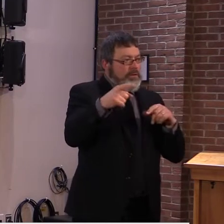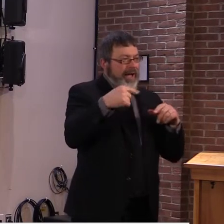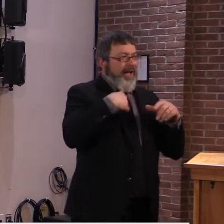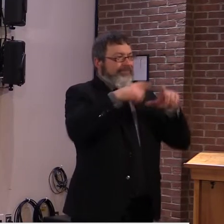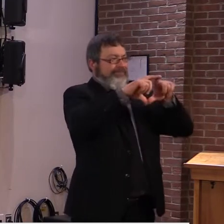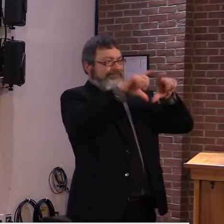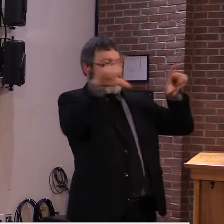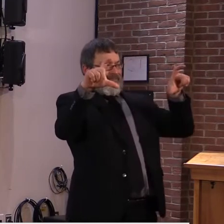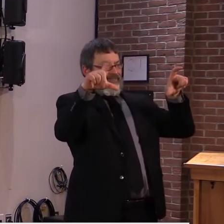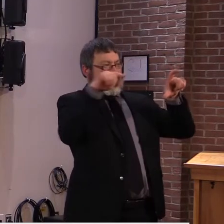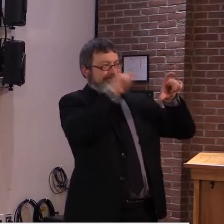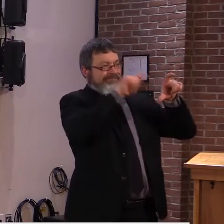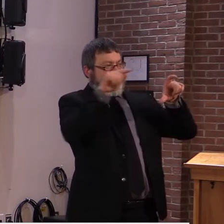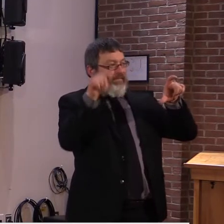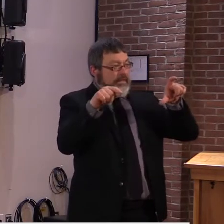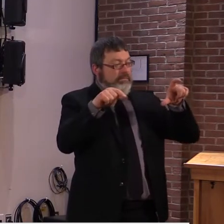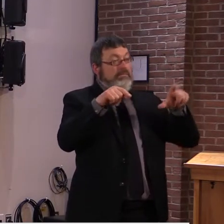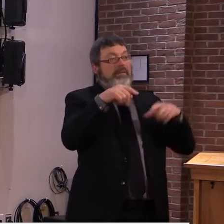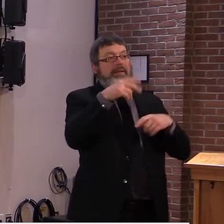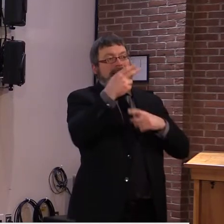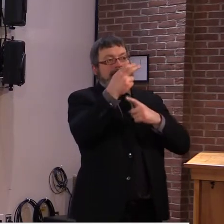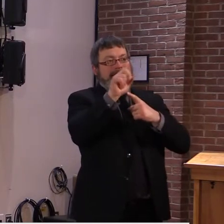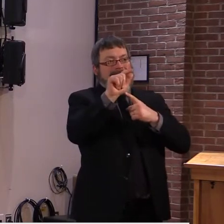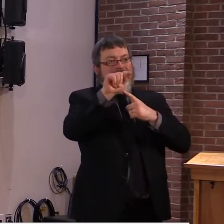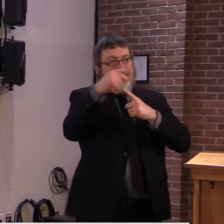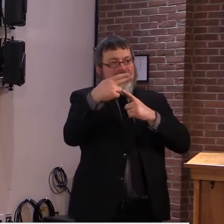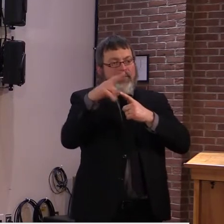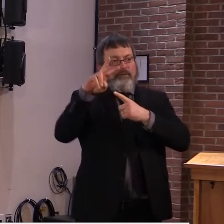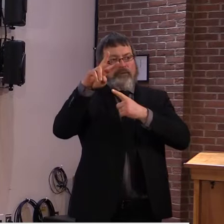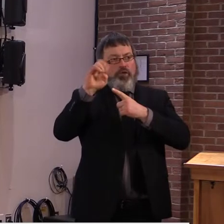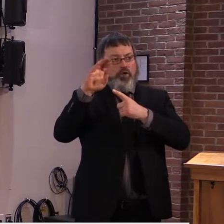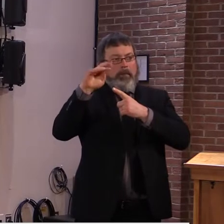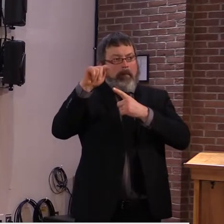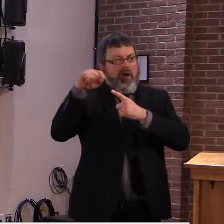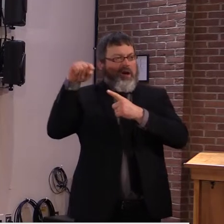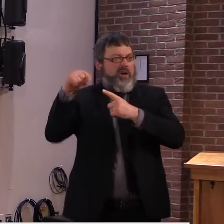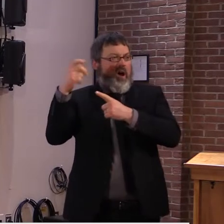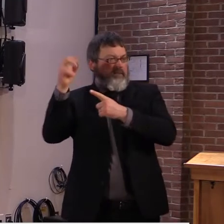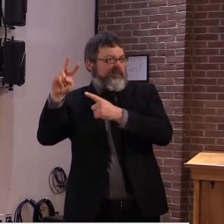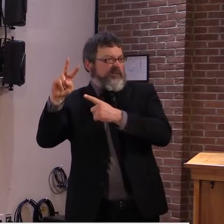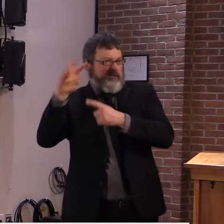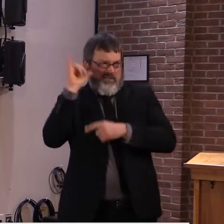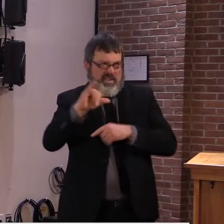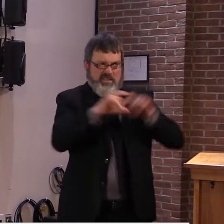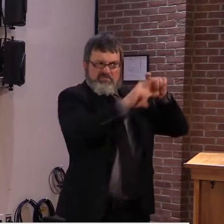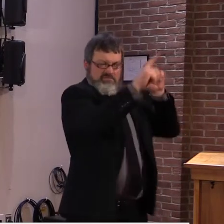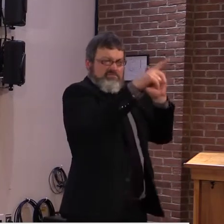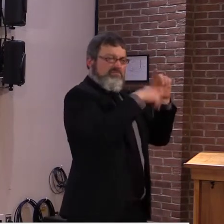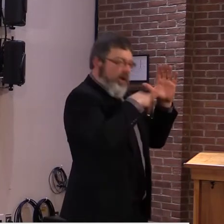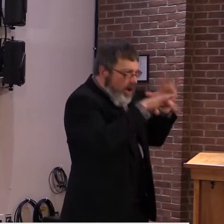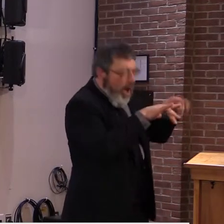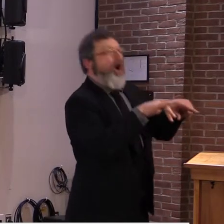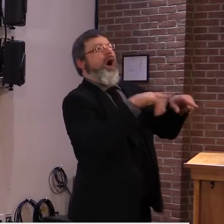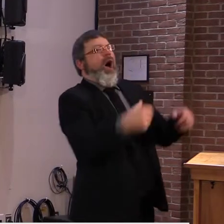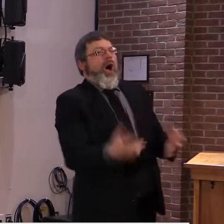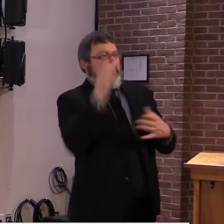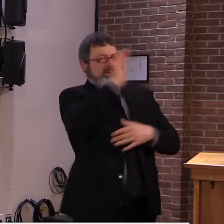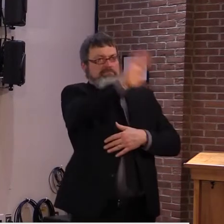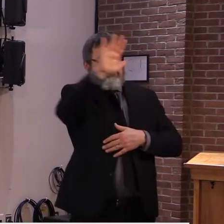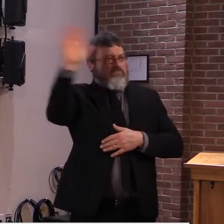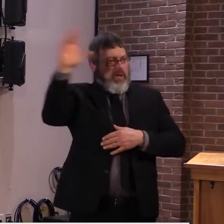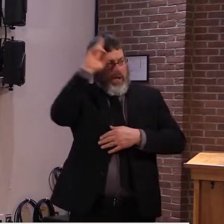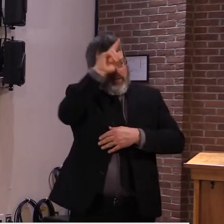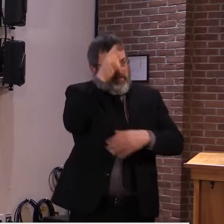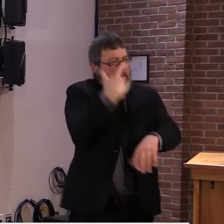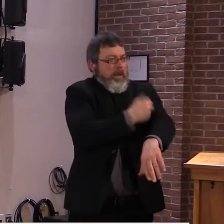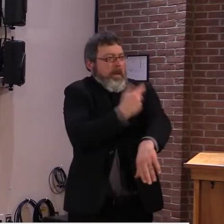administered. As the numbers grow, you'll be able to see vaccination rates by sex, age, ethnicity,